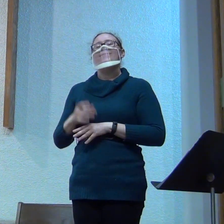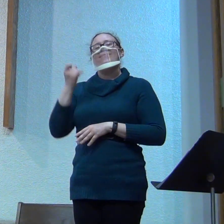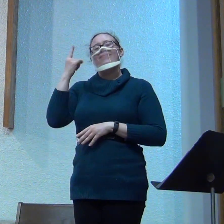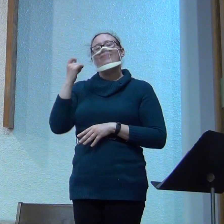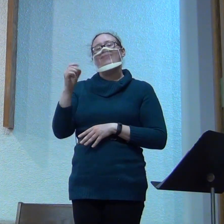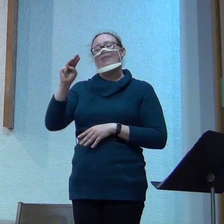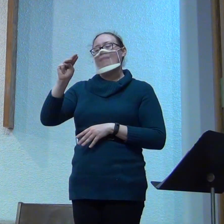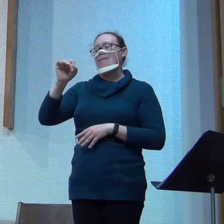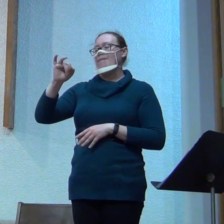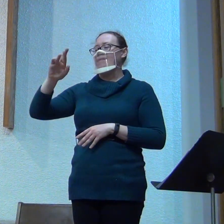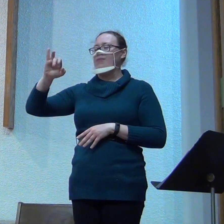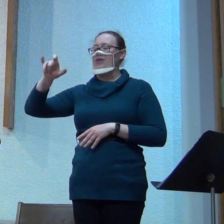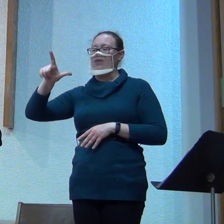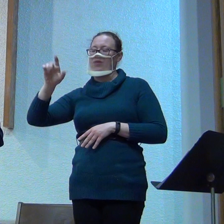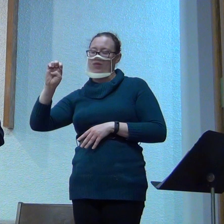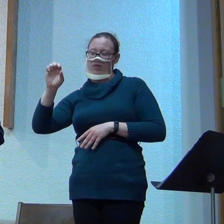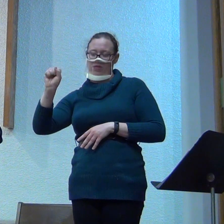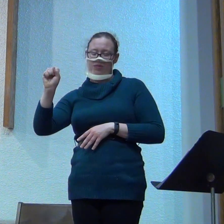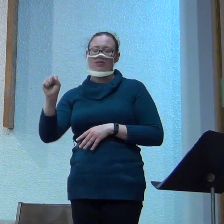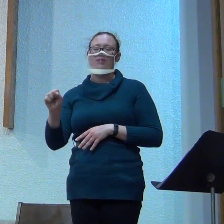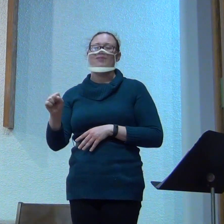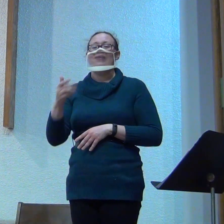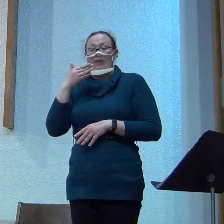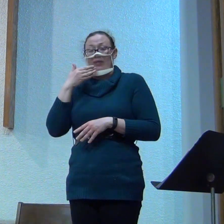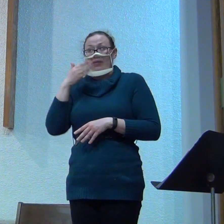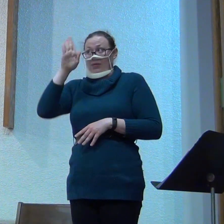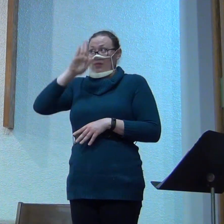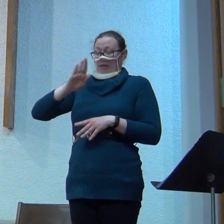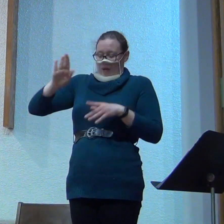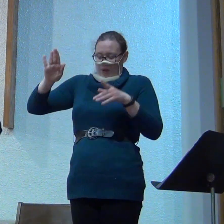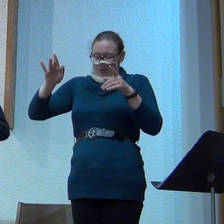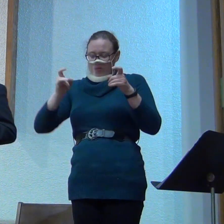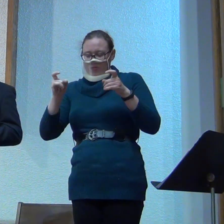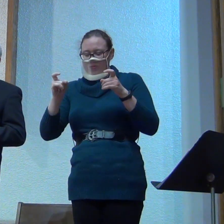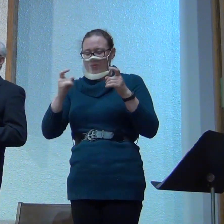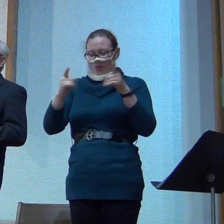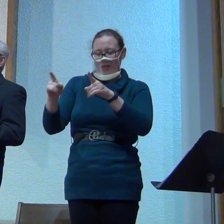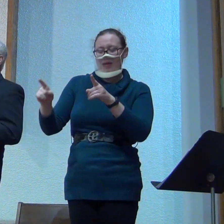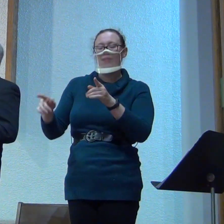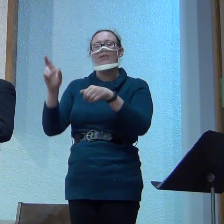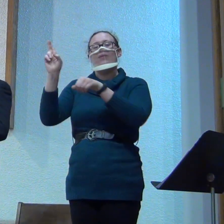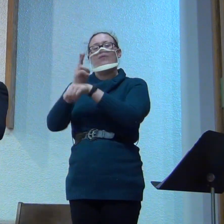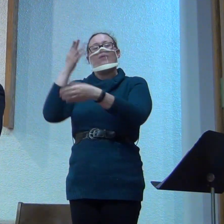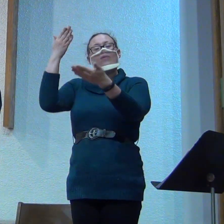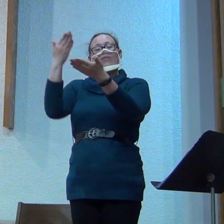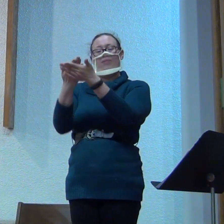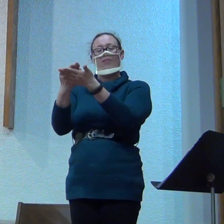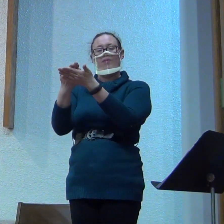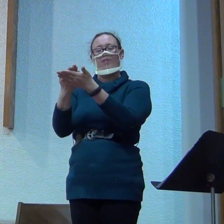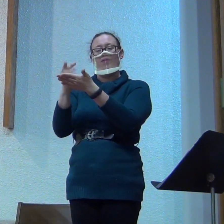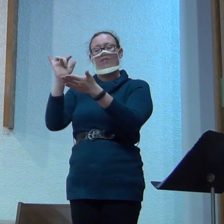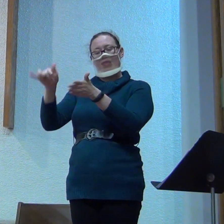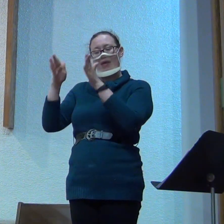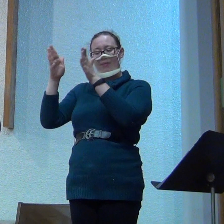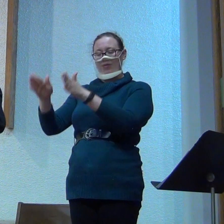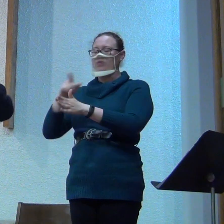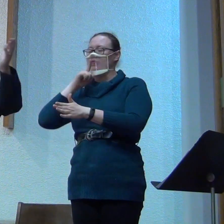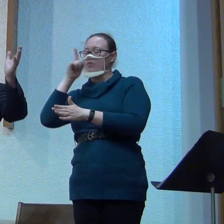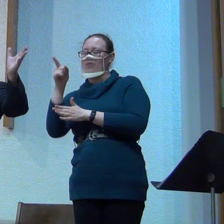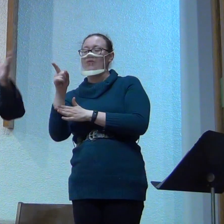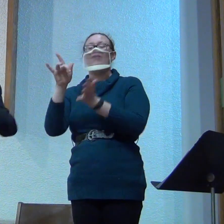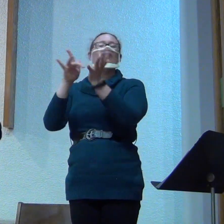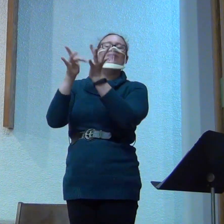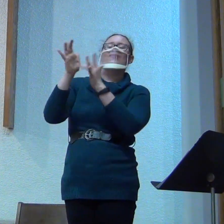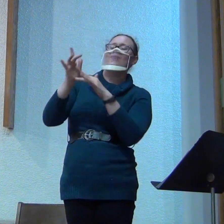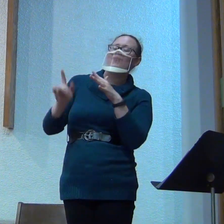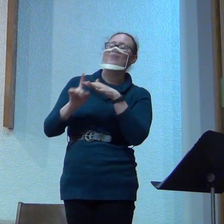as proof to authenticate the claims of the speaker. And so Jesus coming along and telling people, hey,